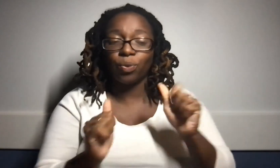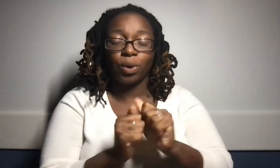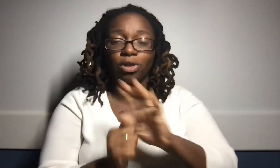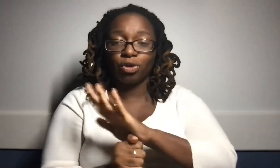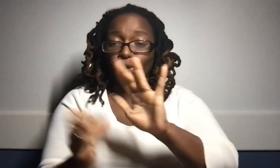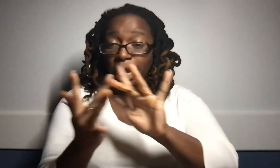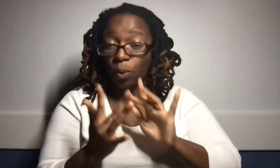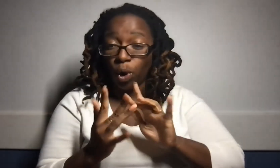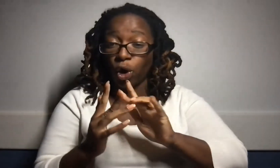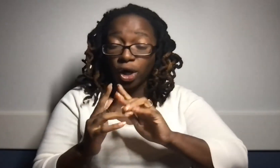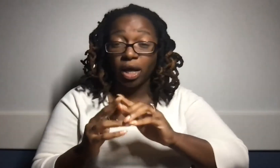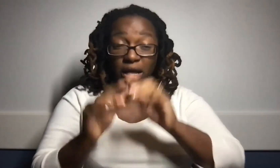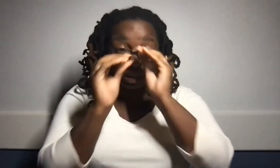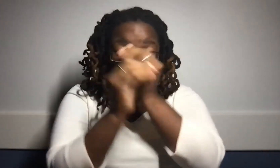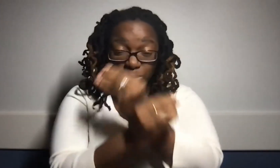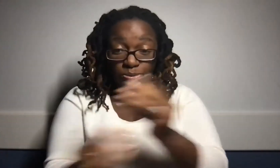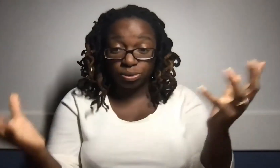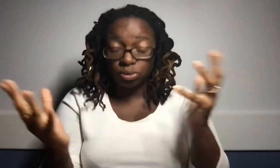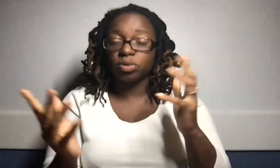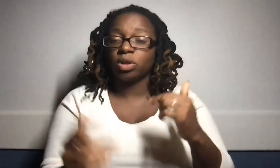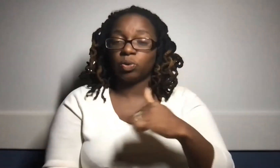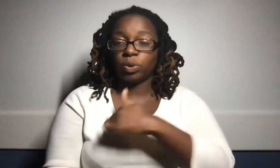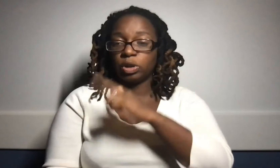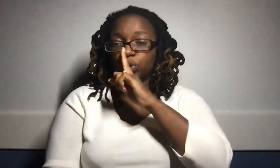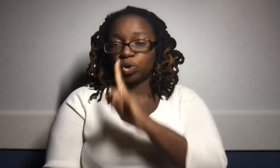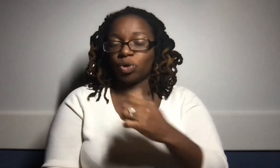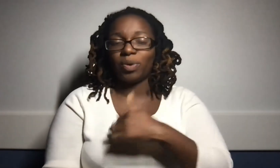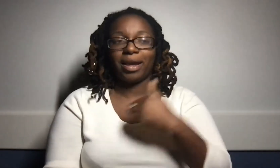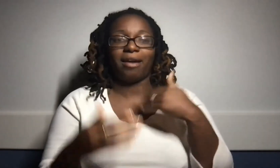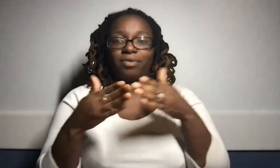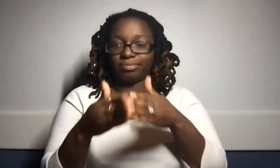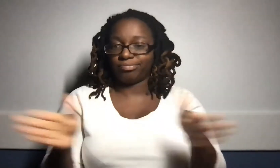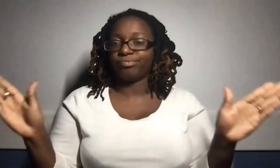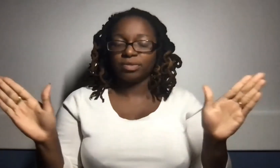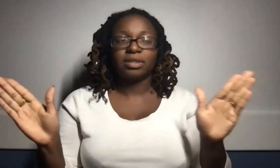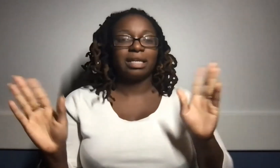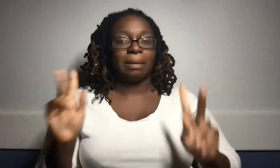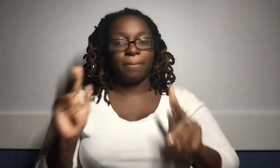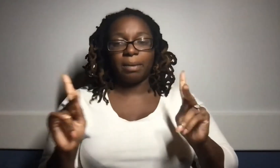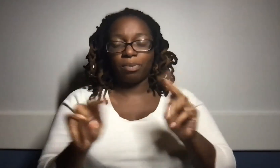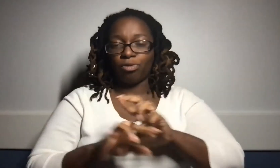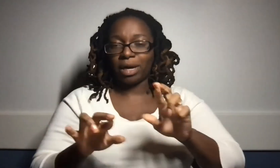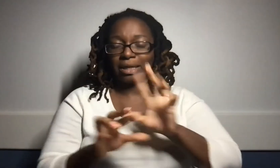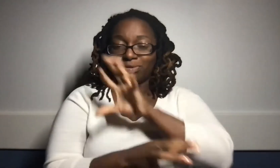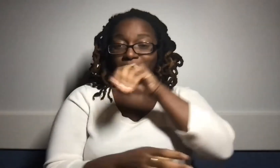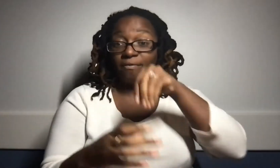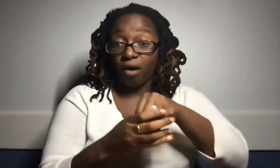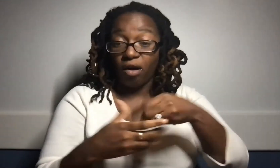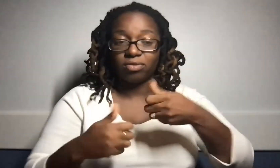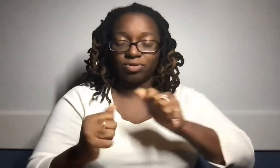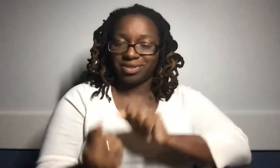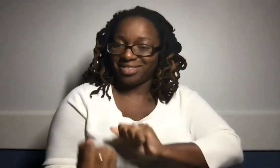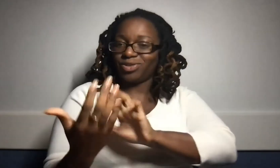a robust public policy response to addressing the monkeypox epidemic. Thank you.